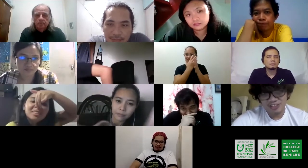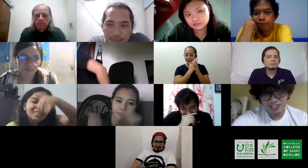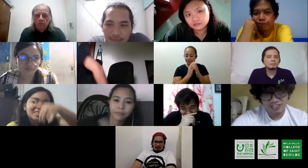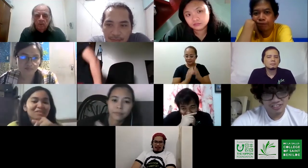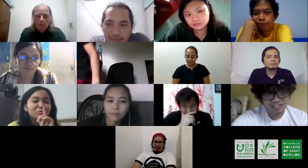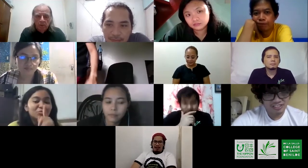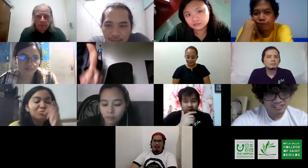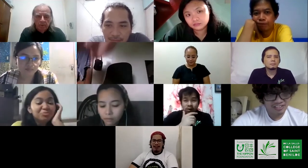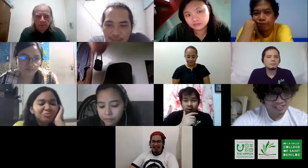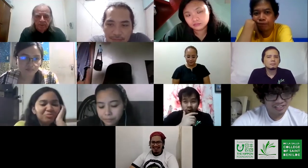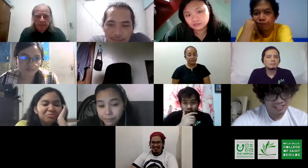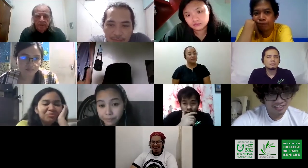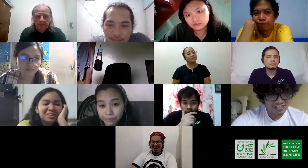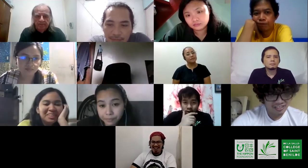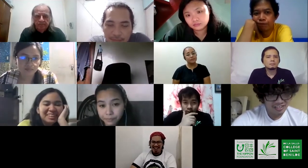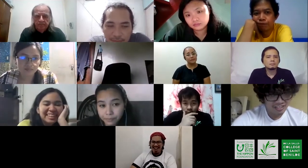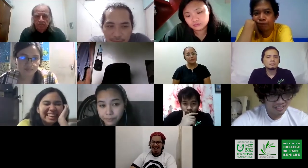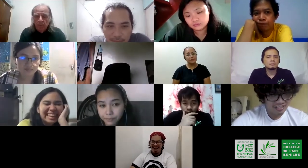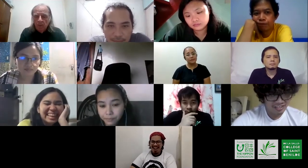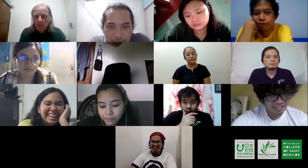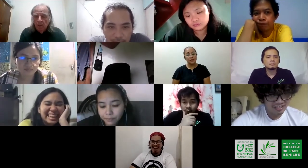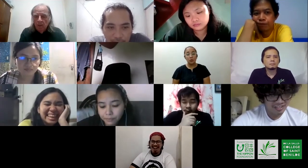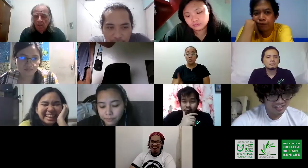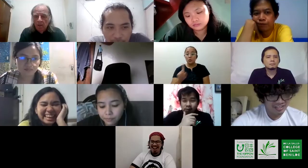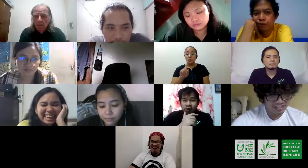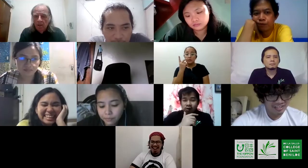So what you will see